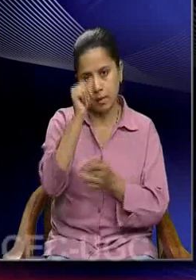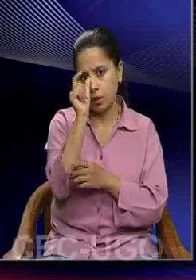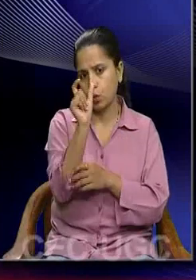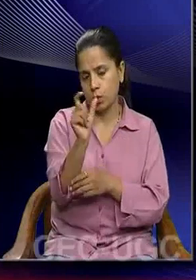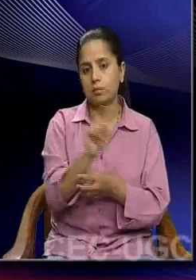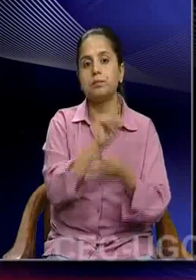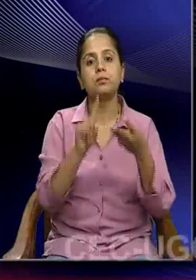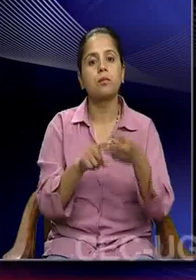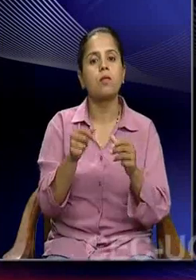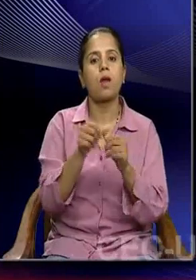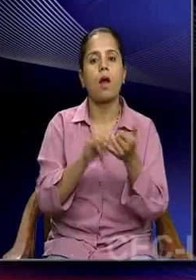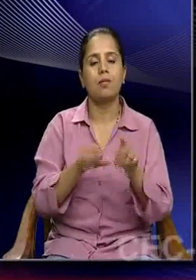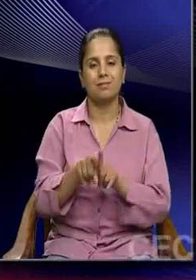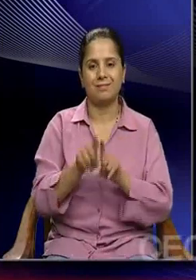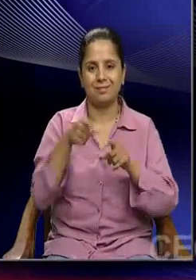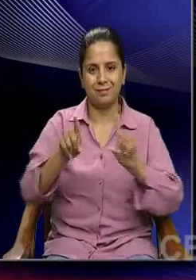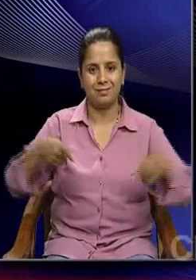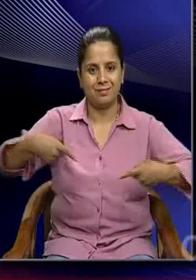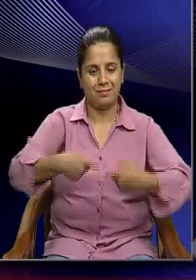third is Asana,